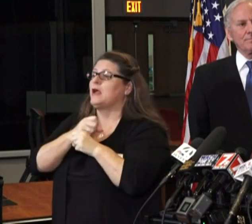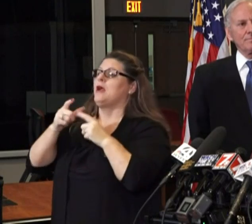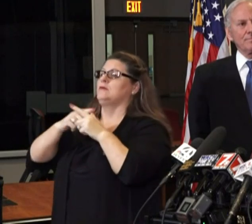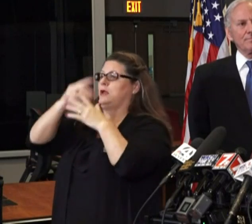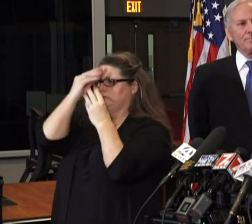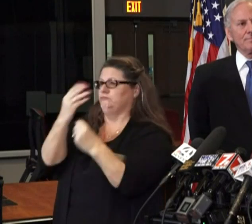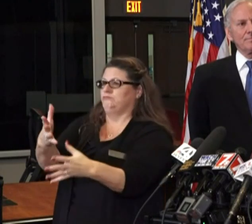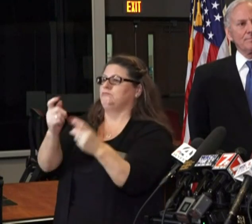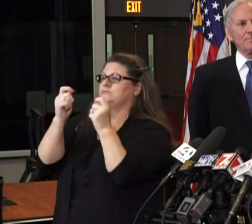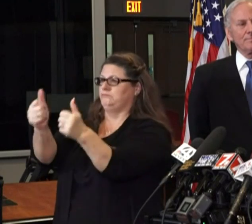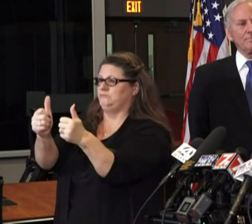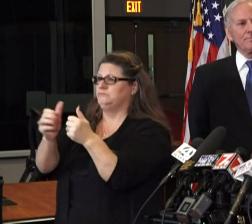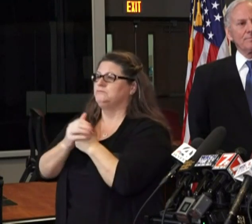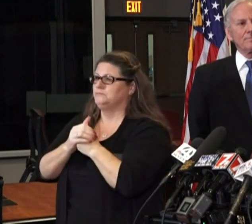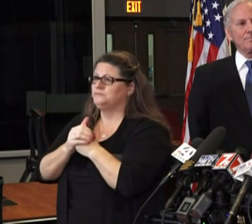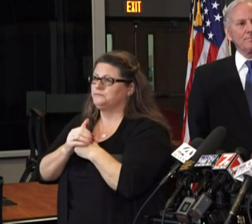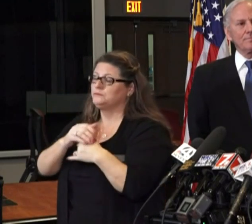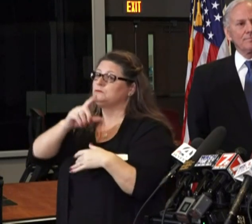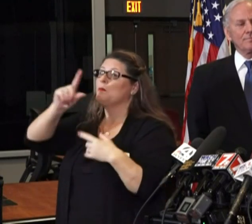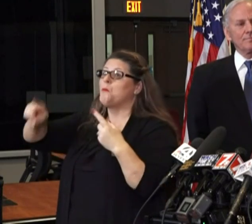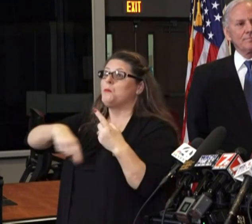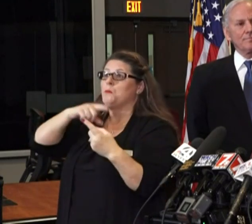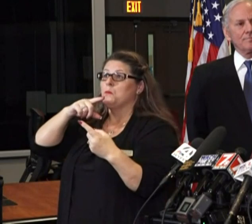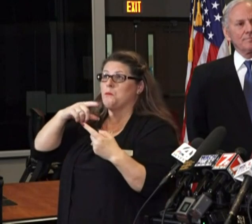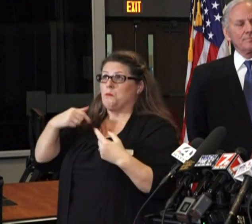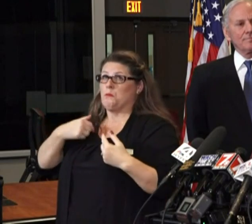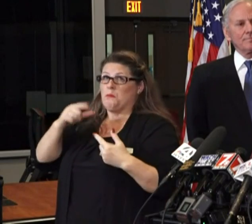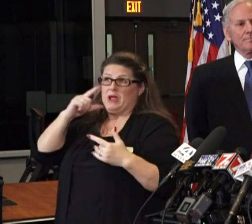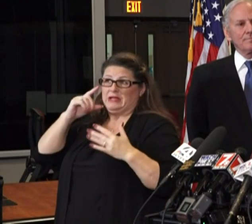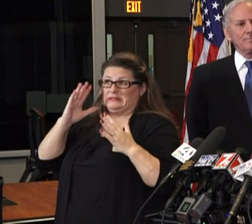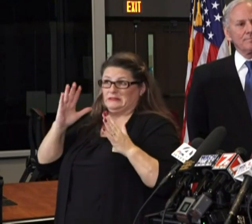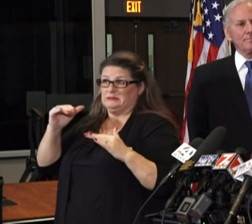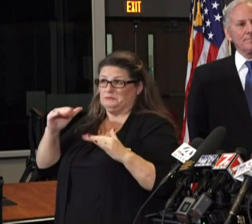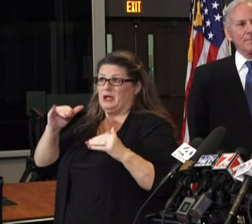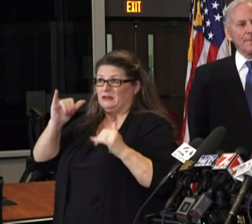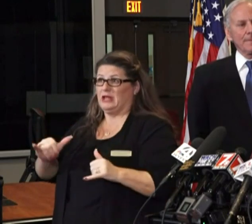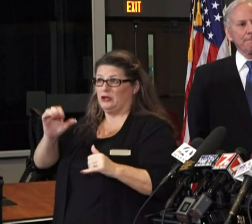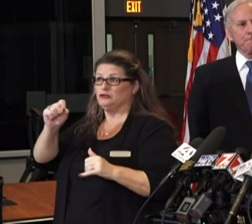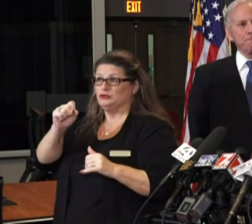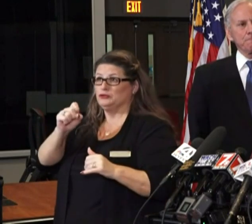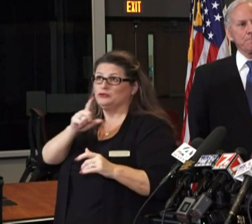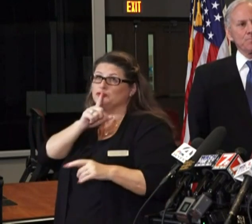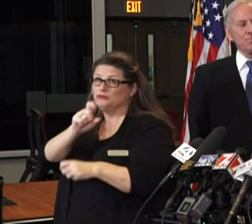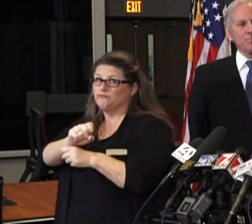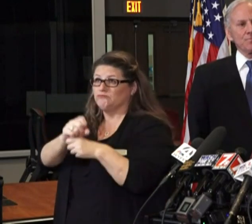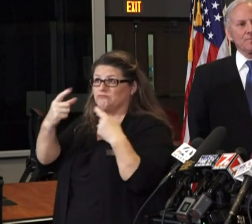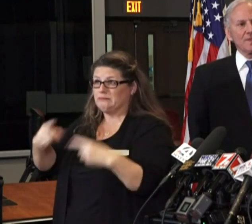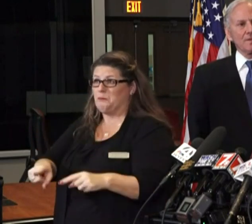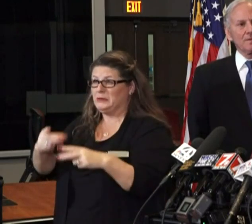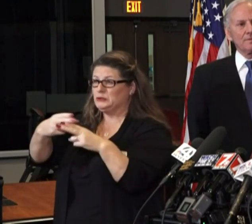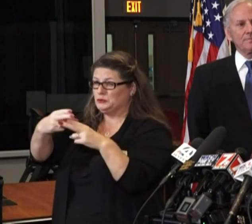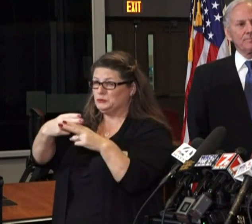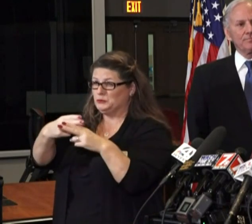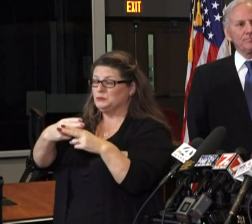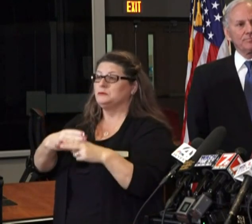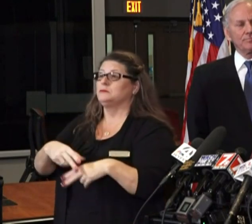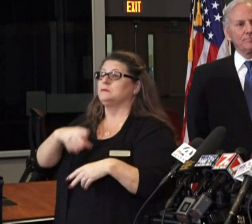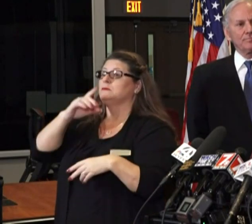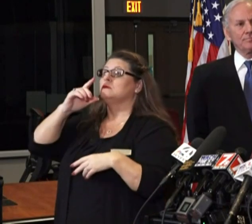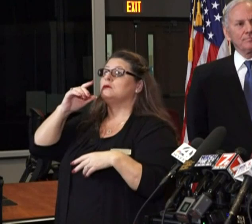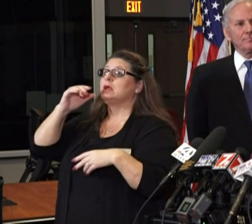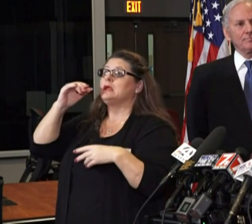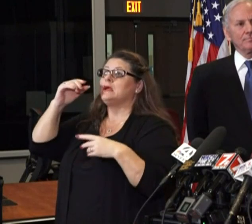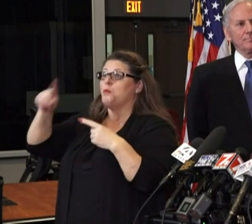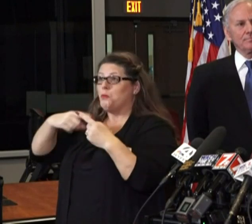When these efforts become available, and we would anticipate very soon, we will release that information, the process, and how